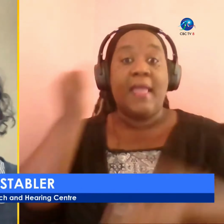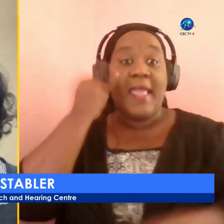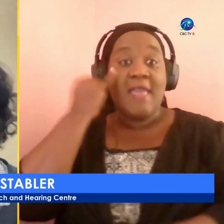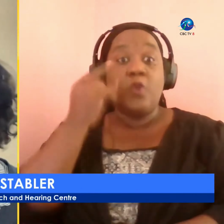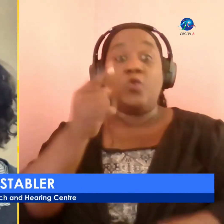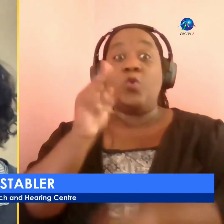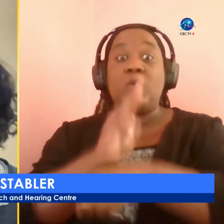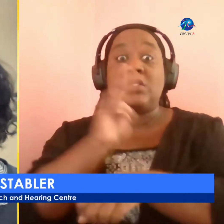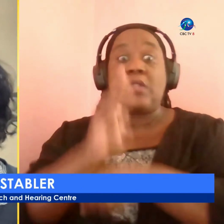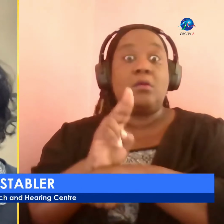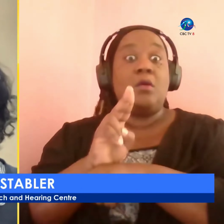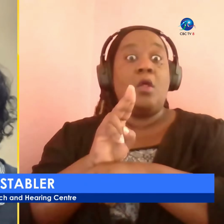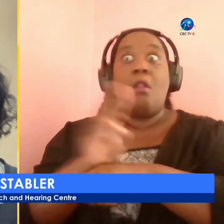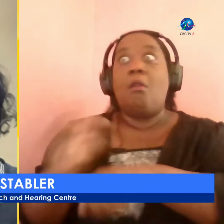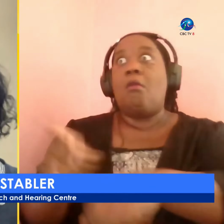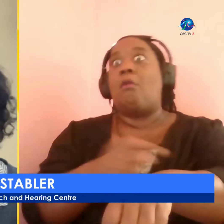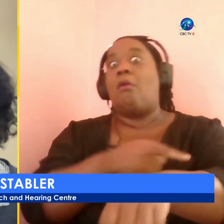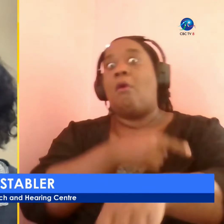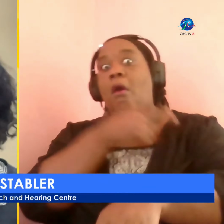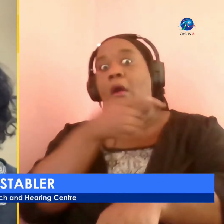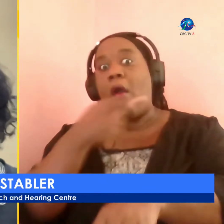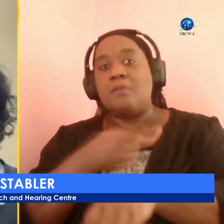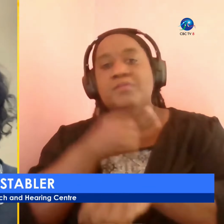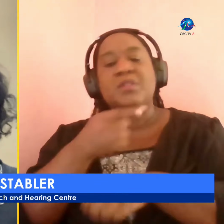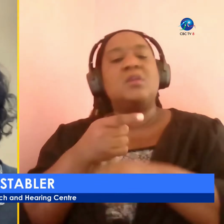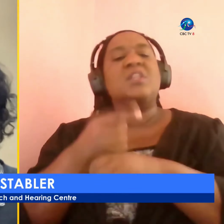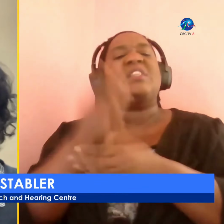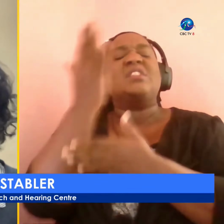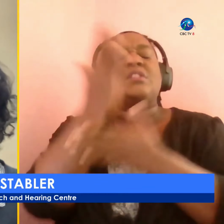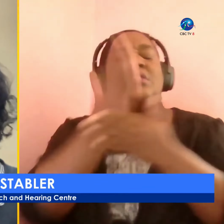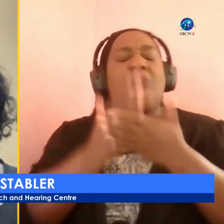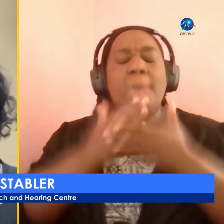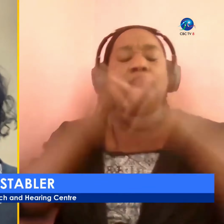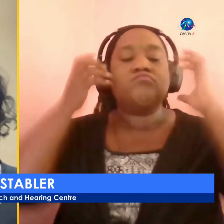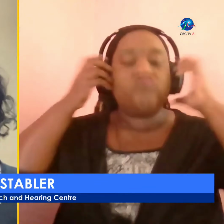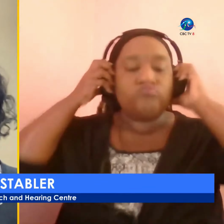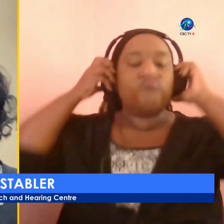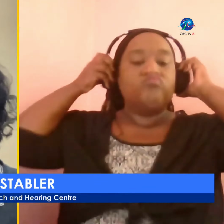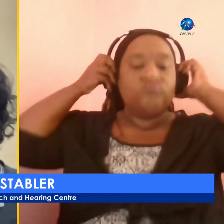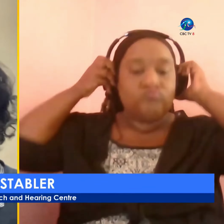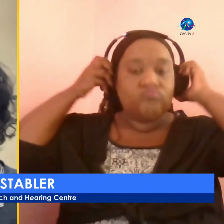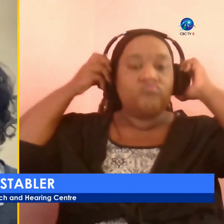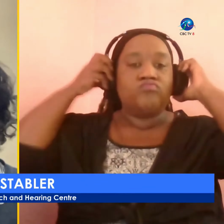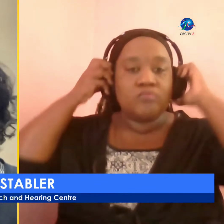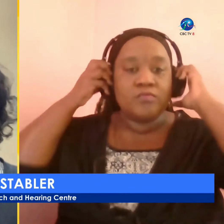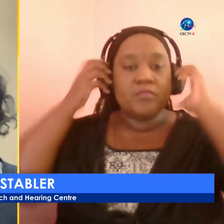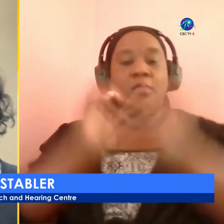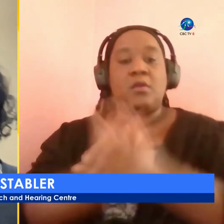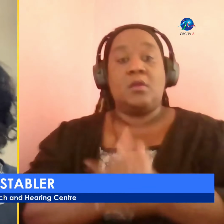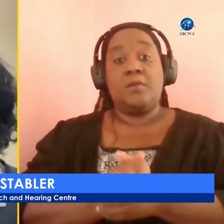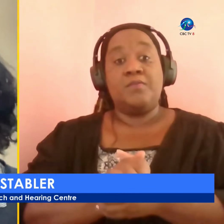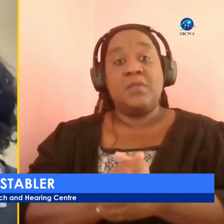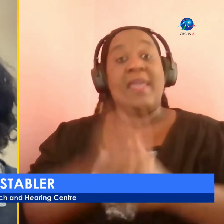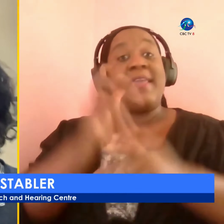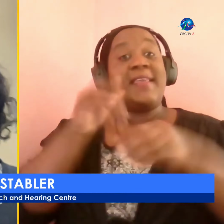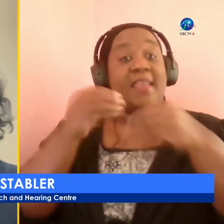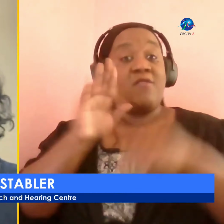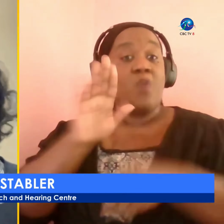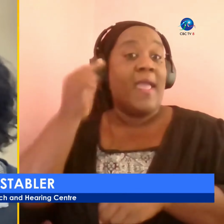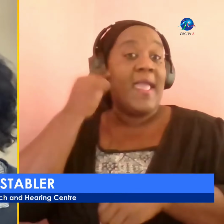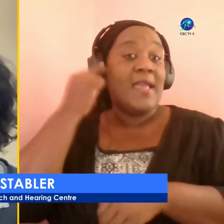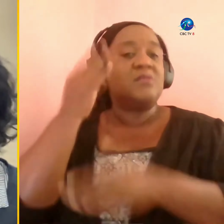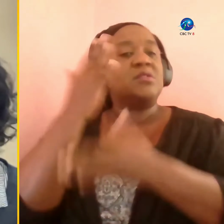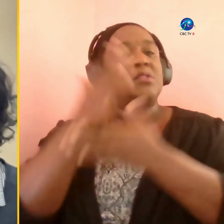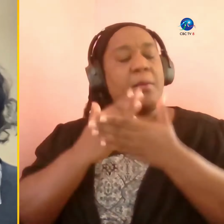of you know a few hours, just take some breaks every now and then. If you're wearing headphones,